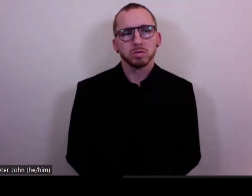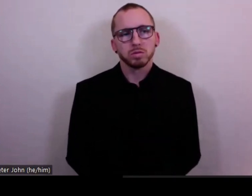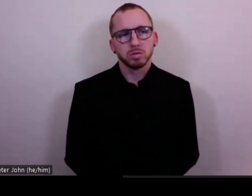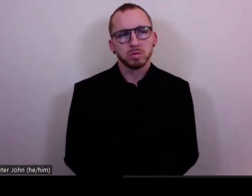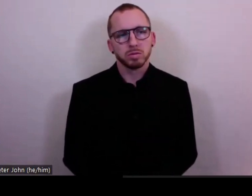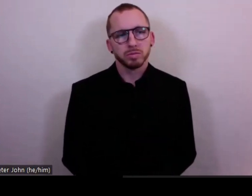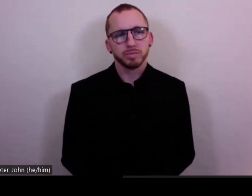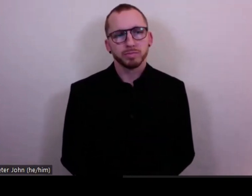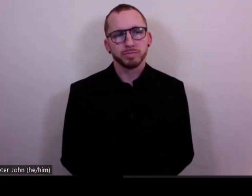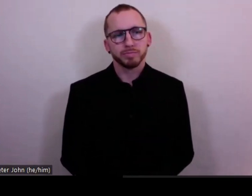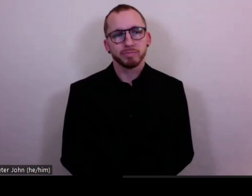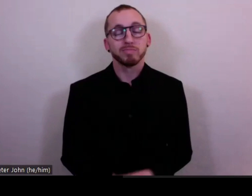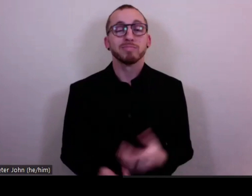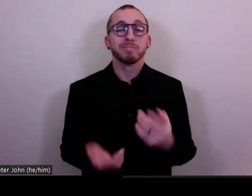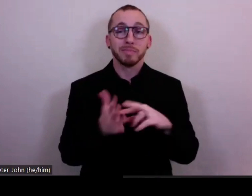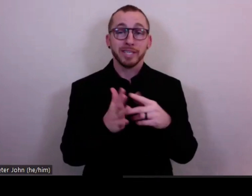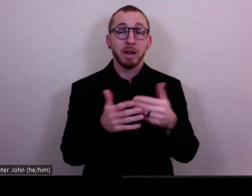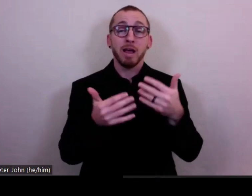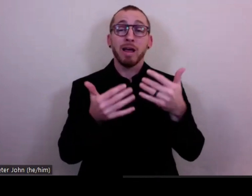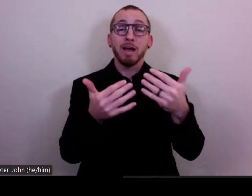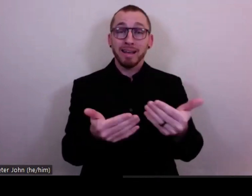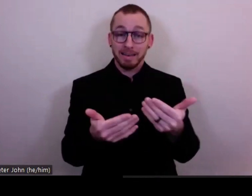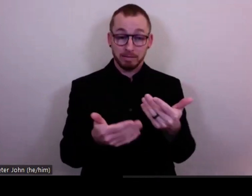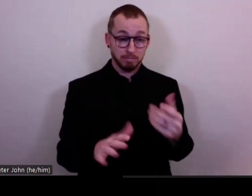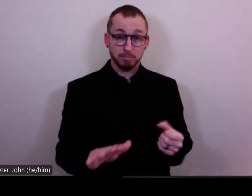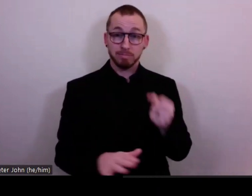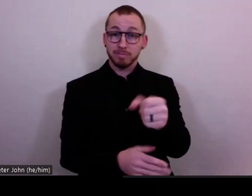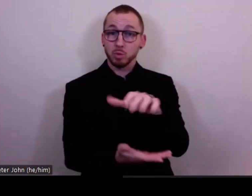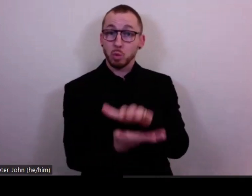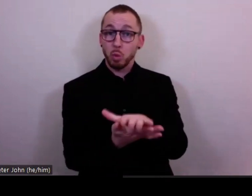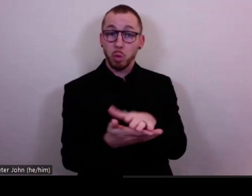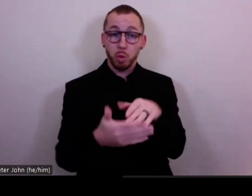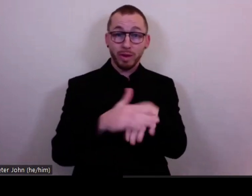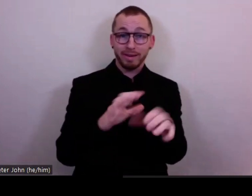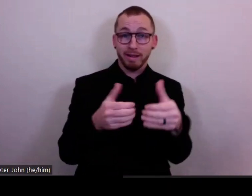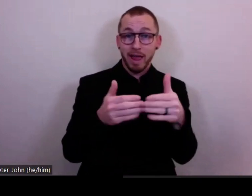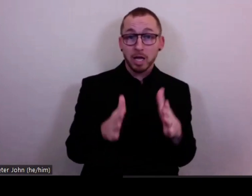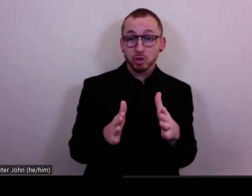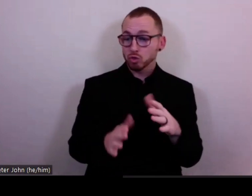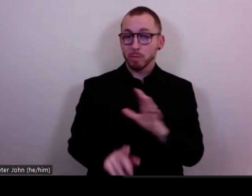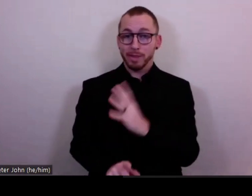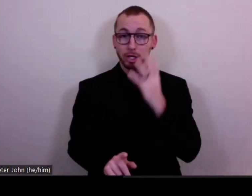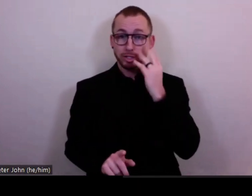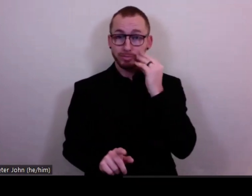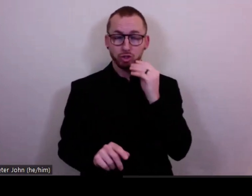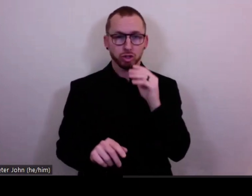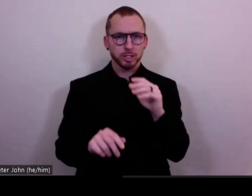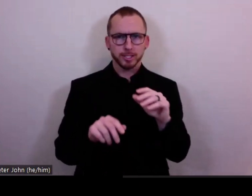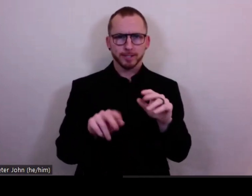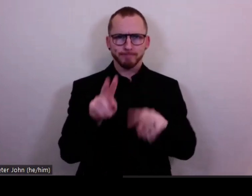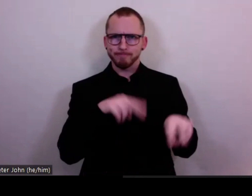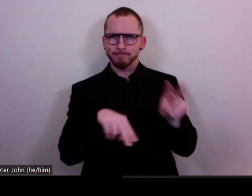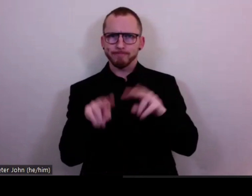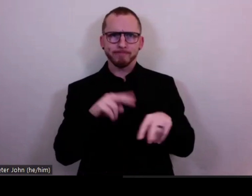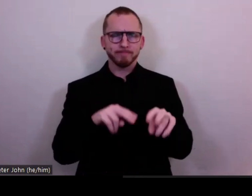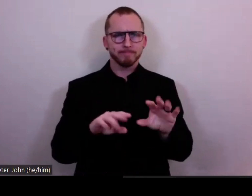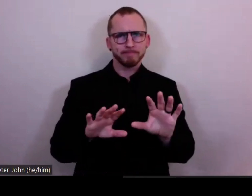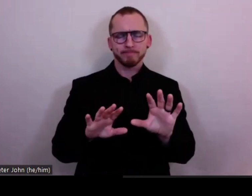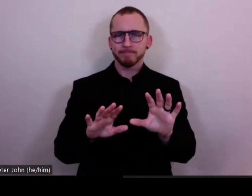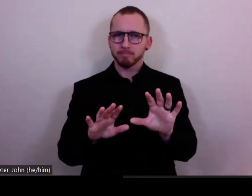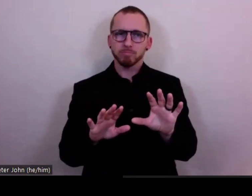the classroom, to be able to have those same experiences. So you have a classroom with typical